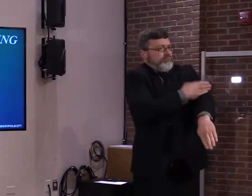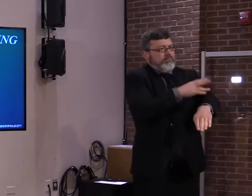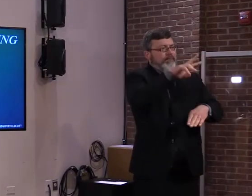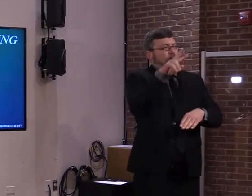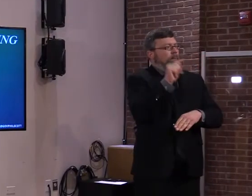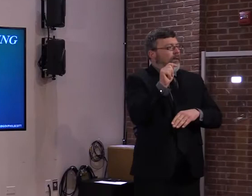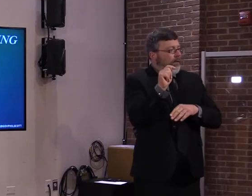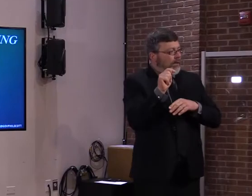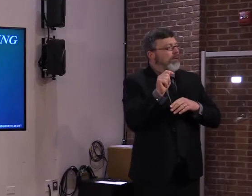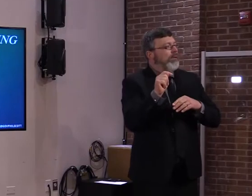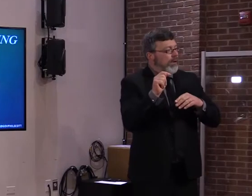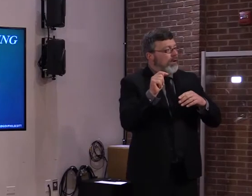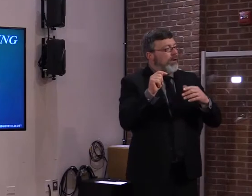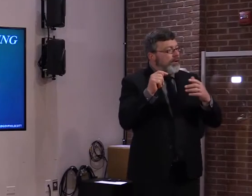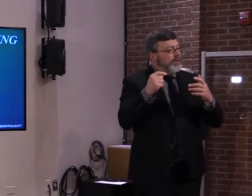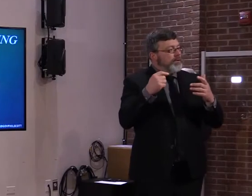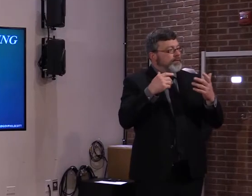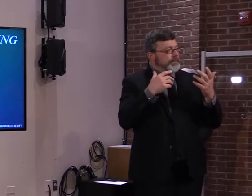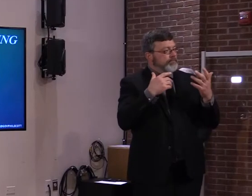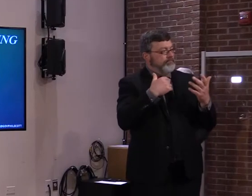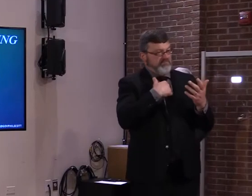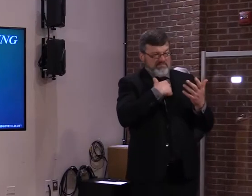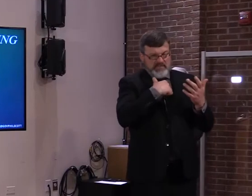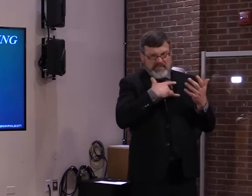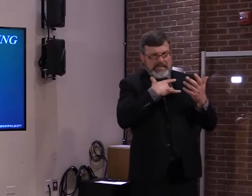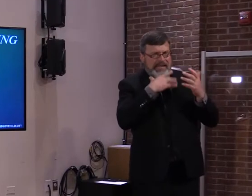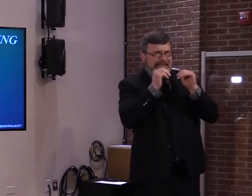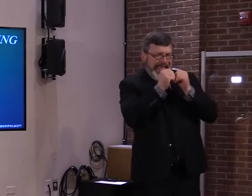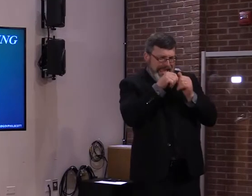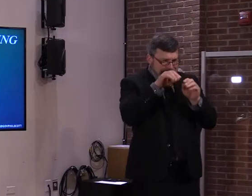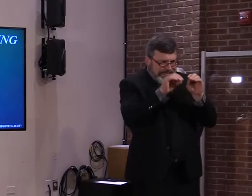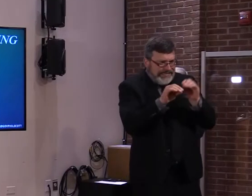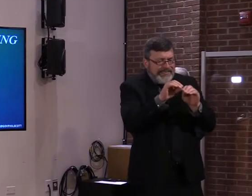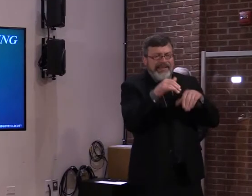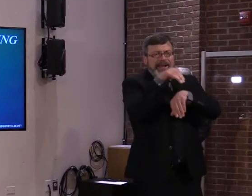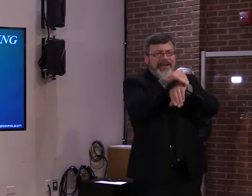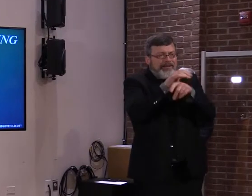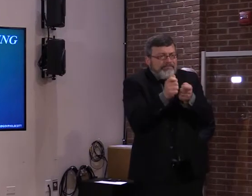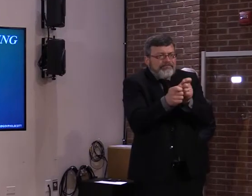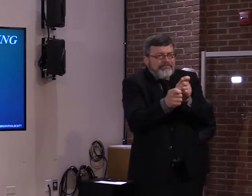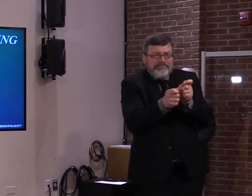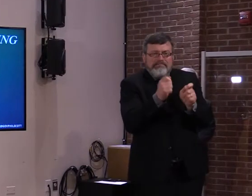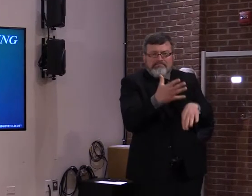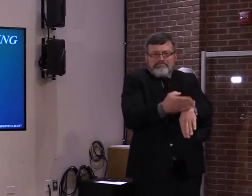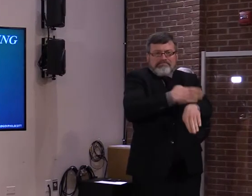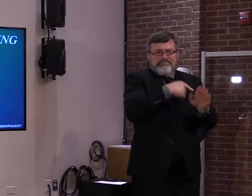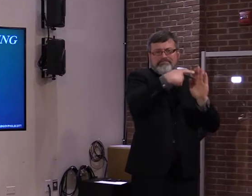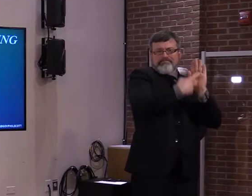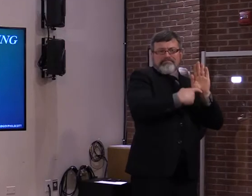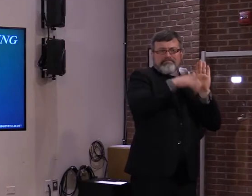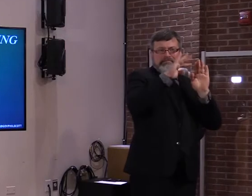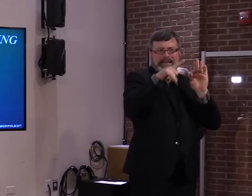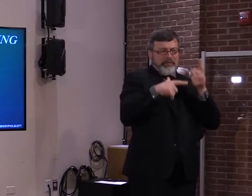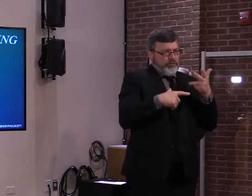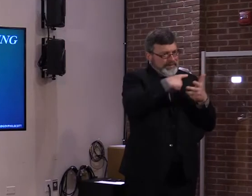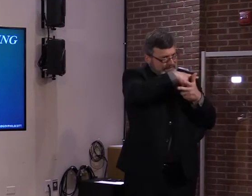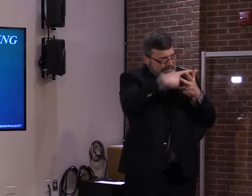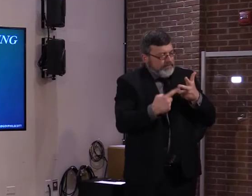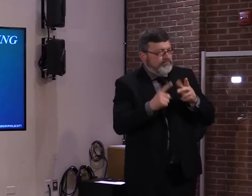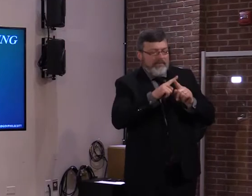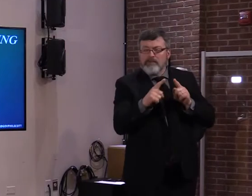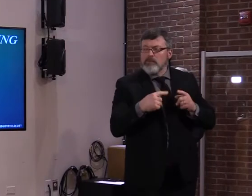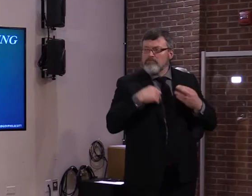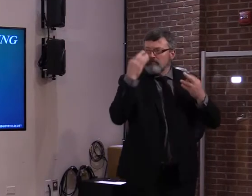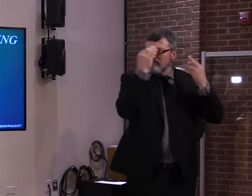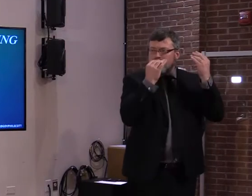on that and improve them. What have conversations with your office looked like with lawmakers who might be on the fence?